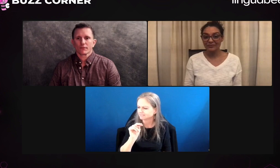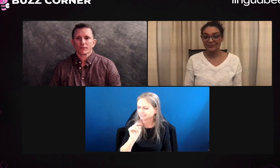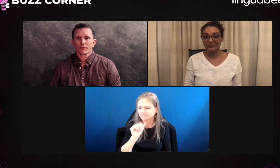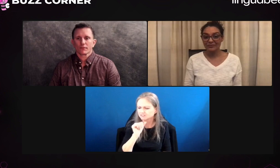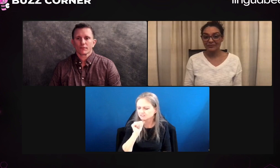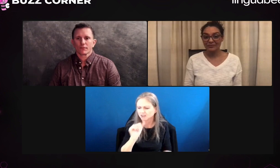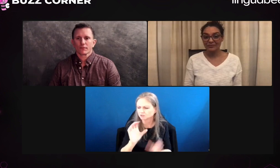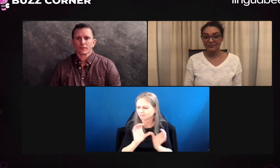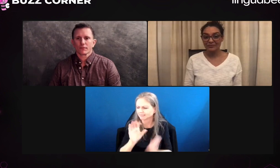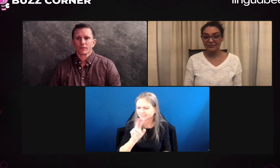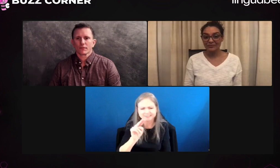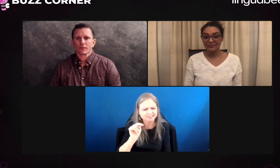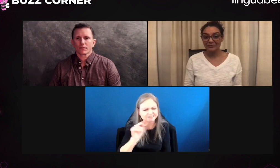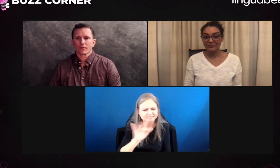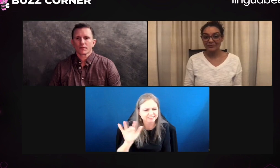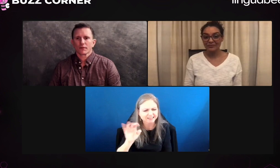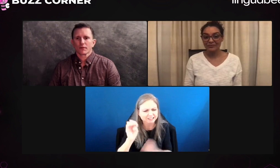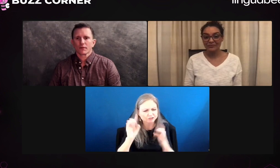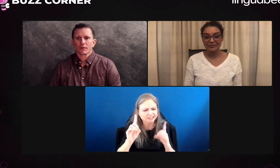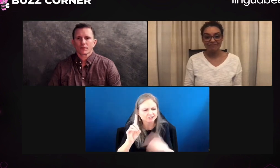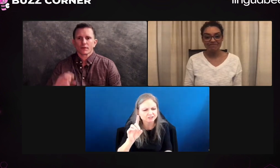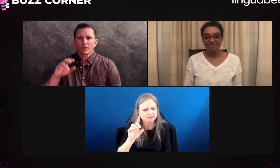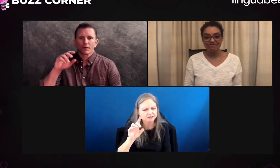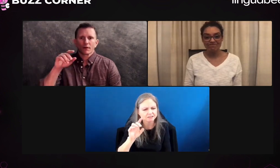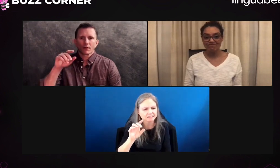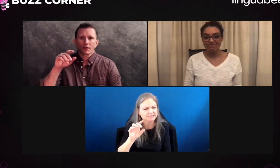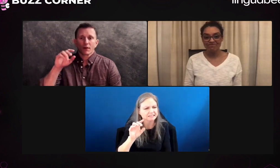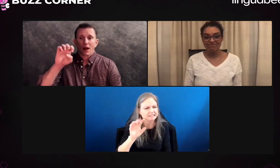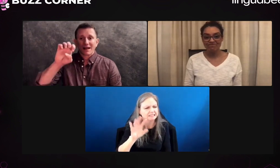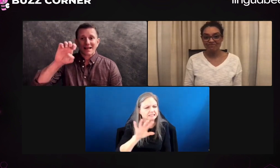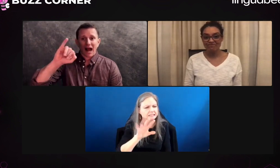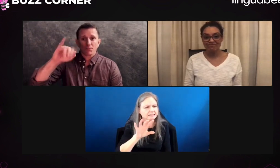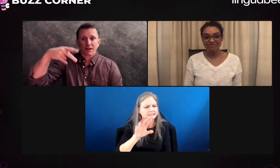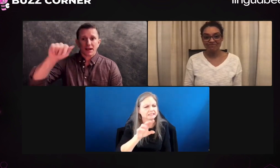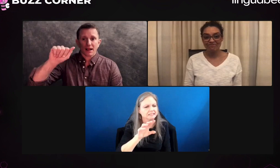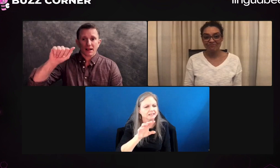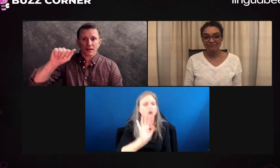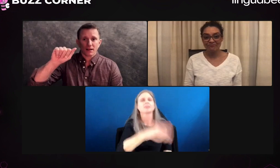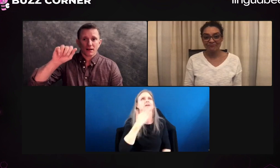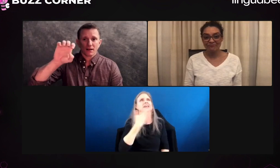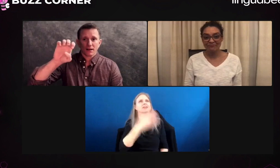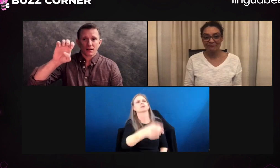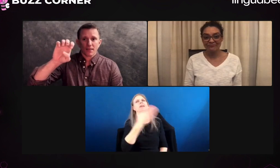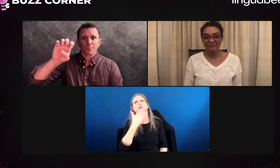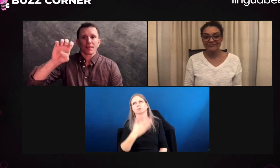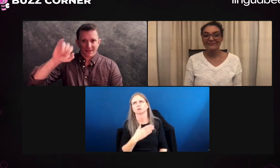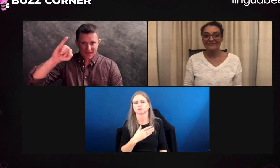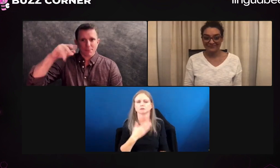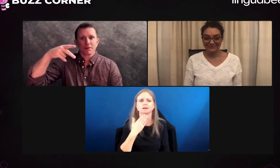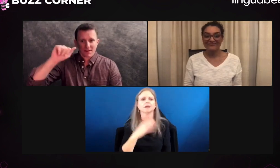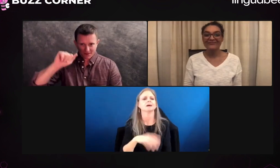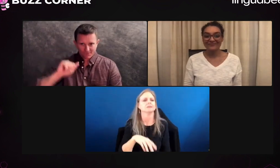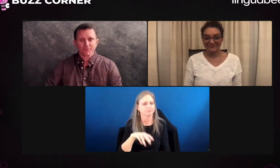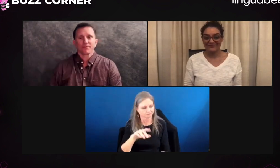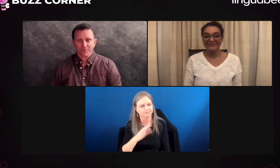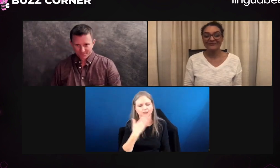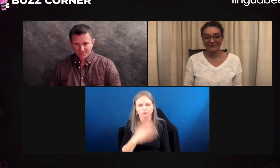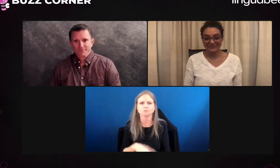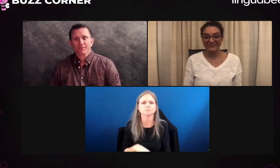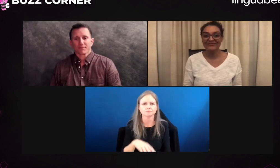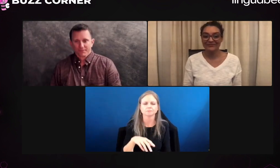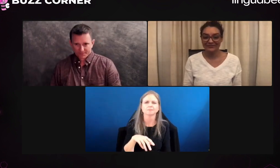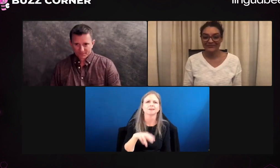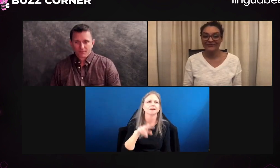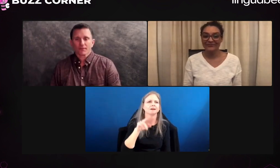right? I forget what the term is, but you're not credentialed. It's like, what is the term? Oh,